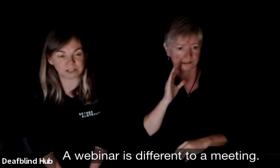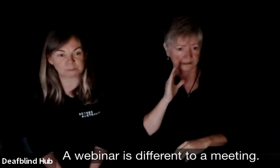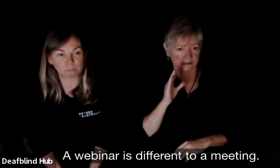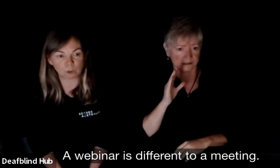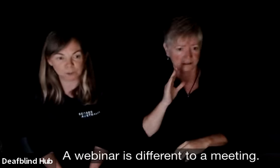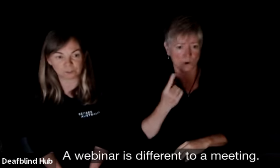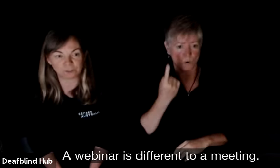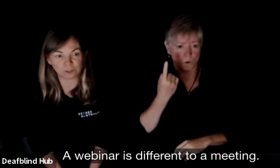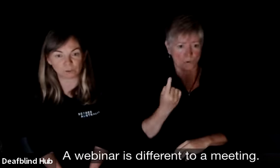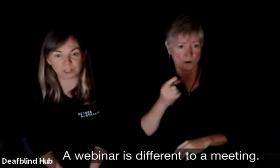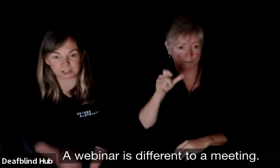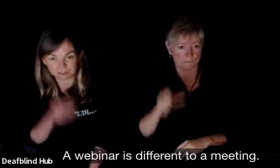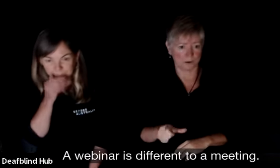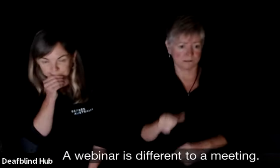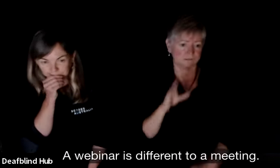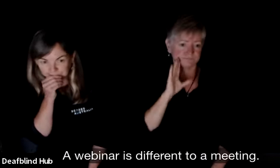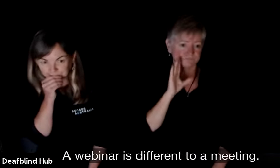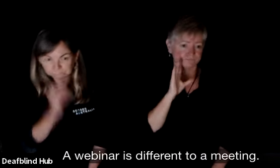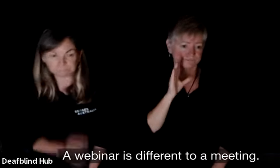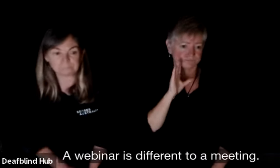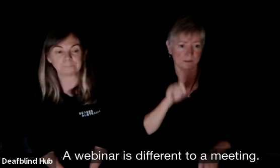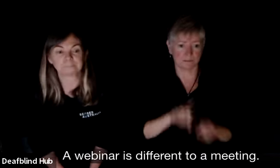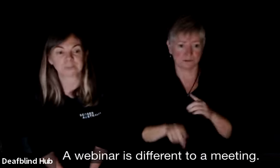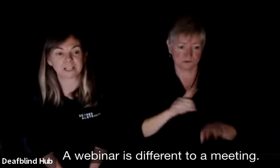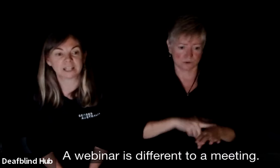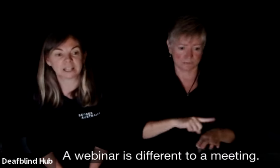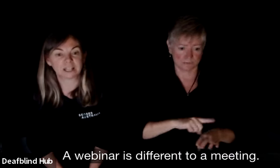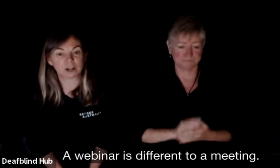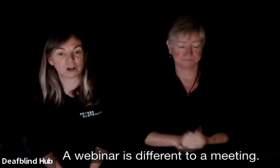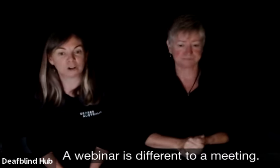person does most of the talking.